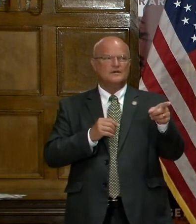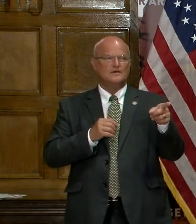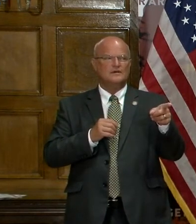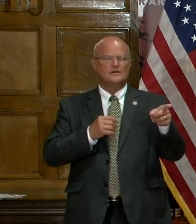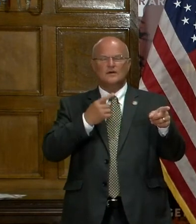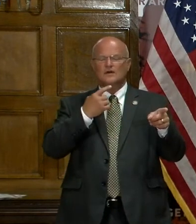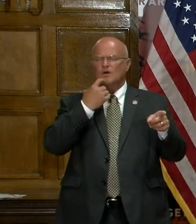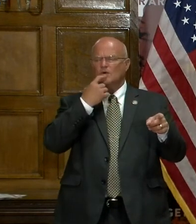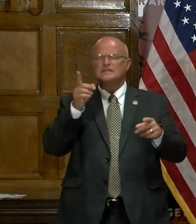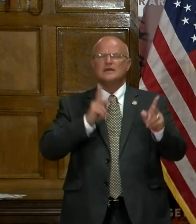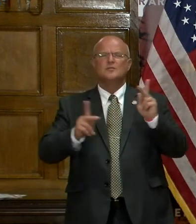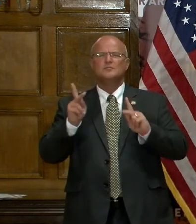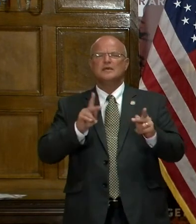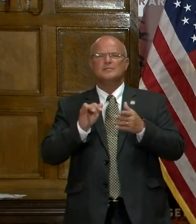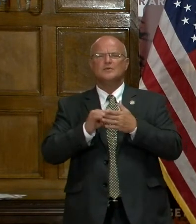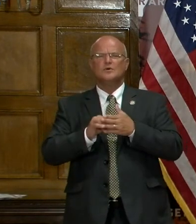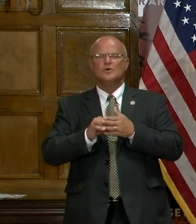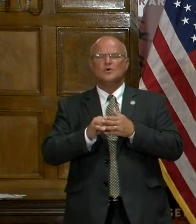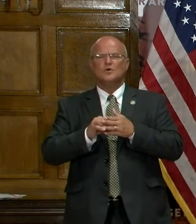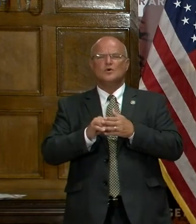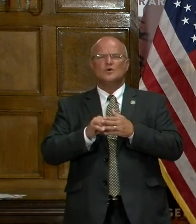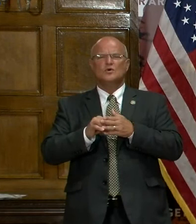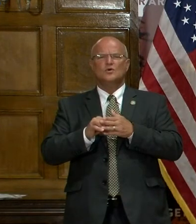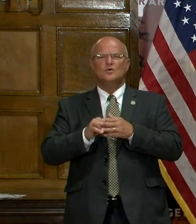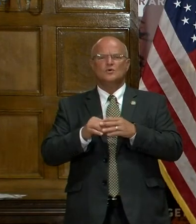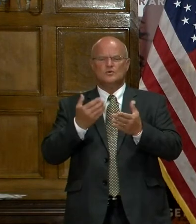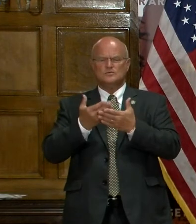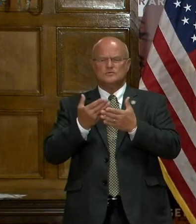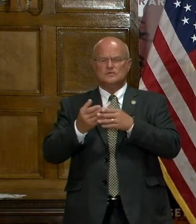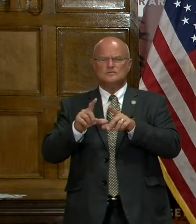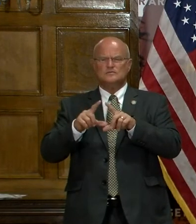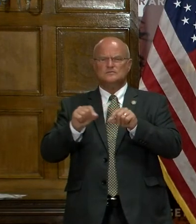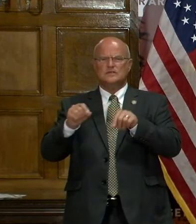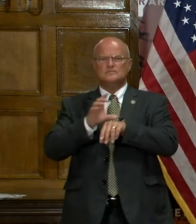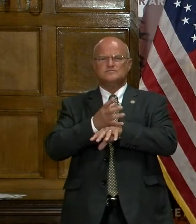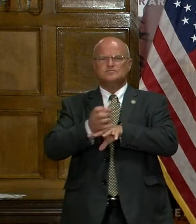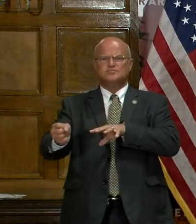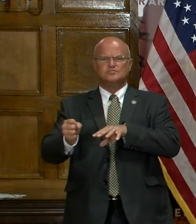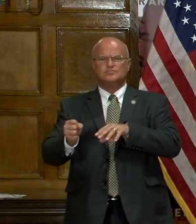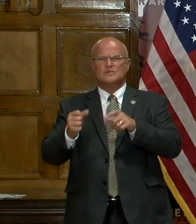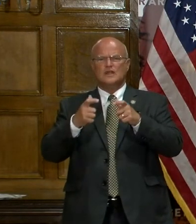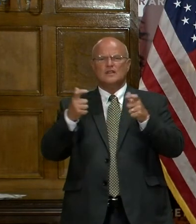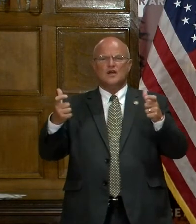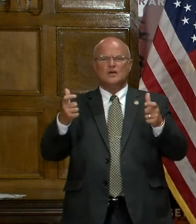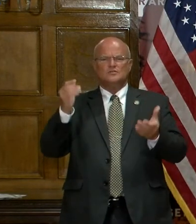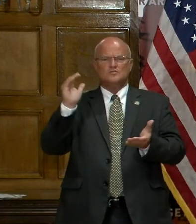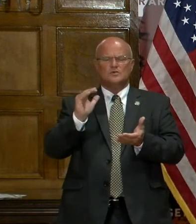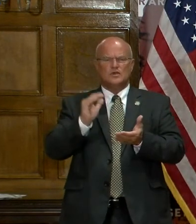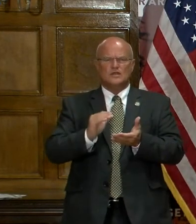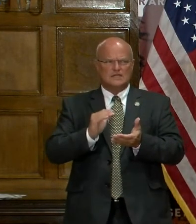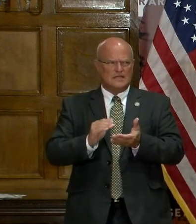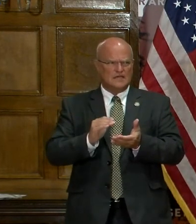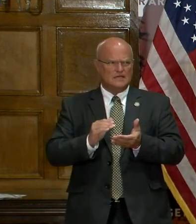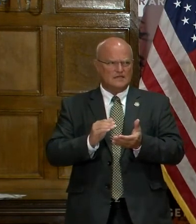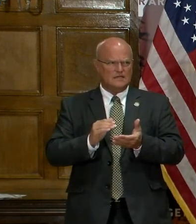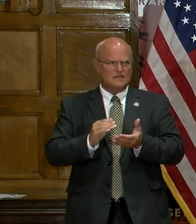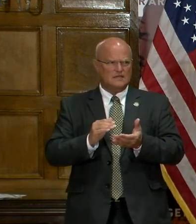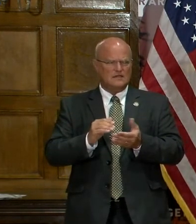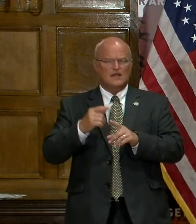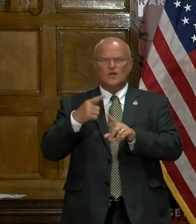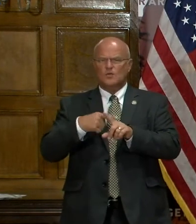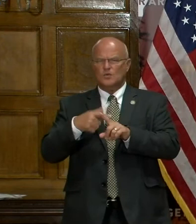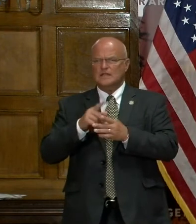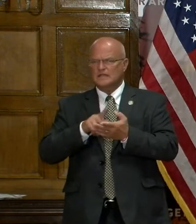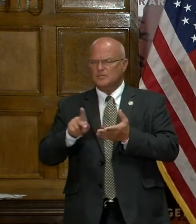would you say to people whose checks are running out, the government, the larger amounts have gone down, they've got rent to